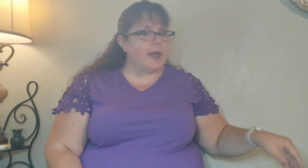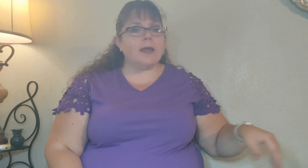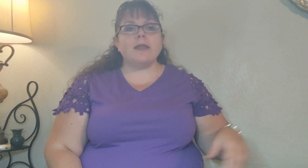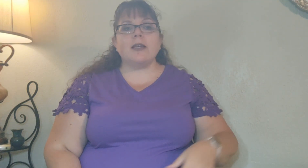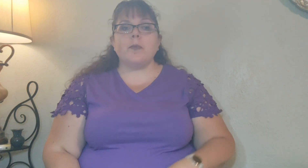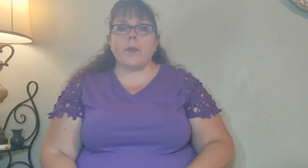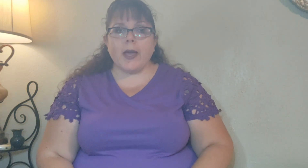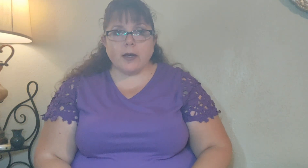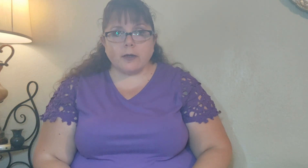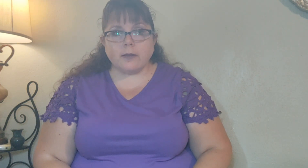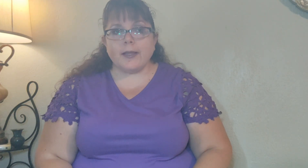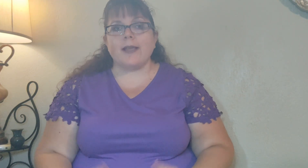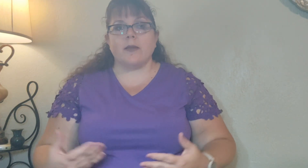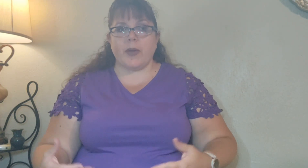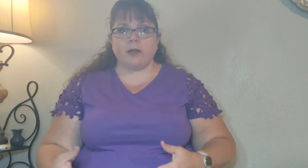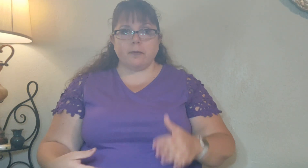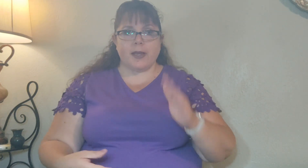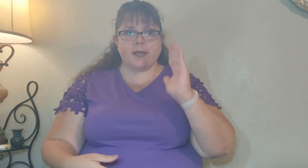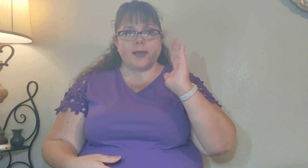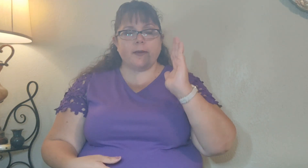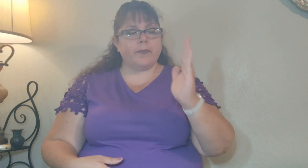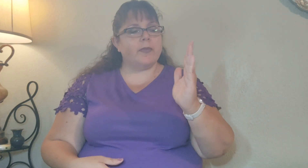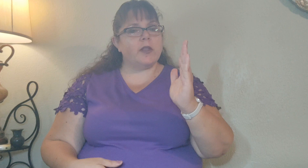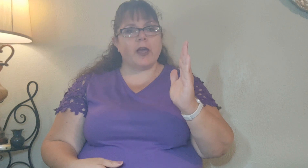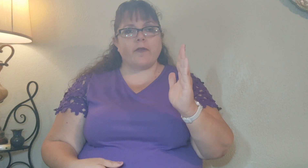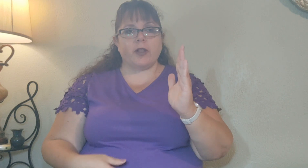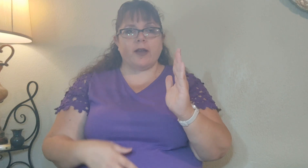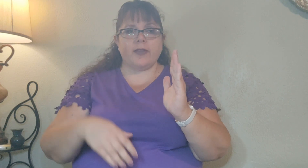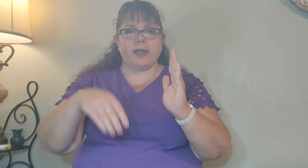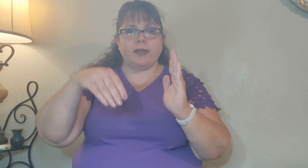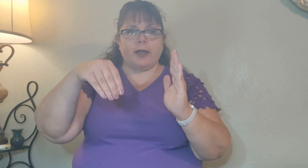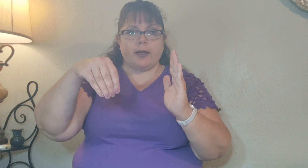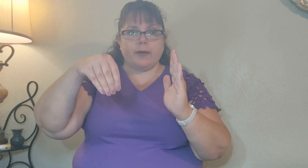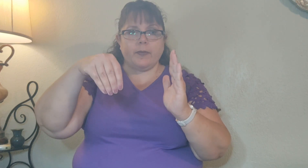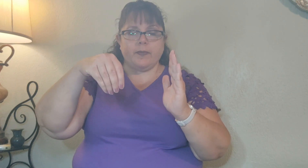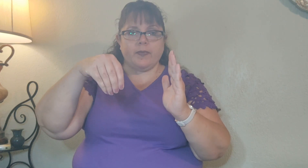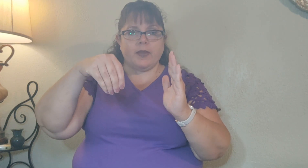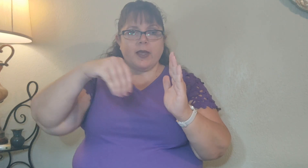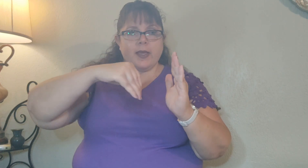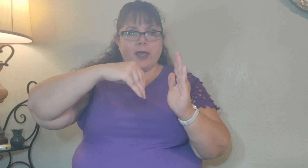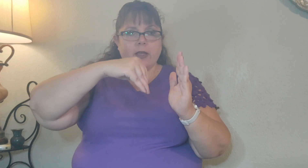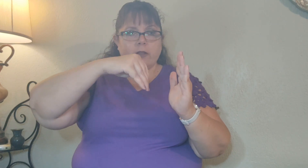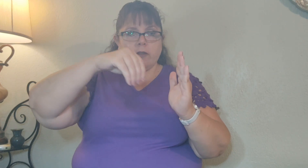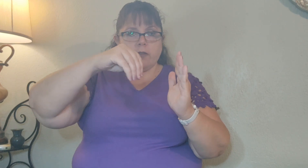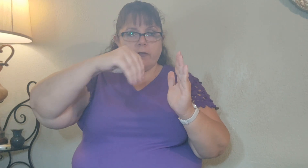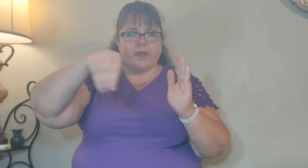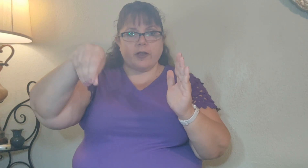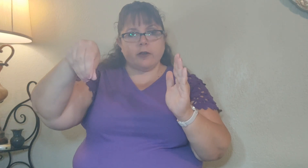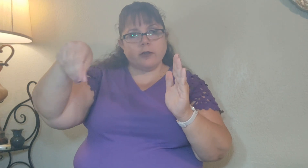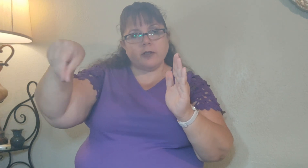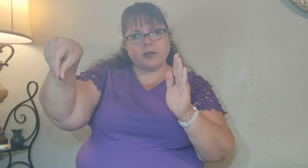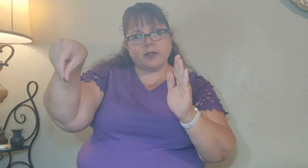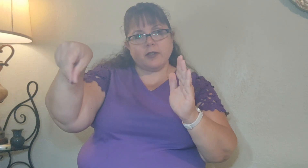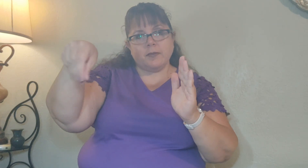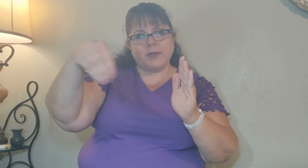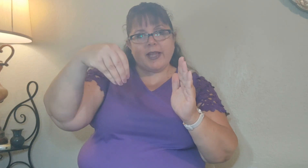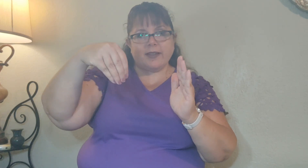And then bell, like the bell ringing, you have your left hand up and the fingers down